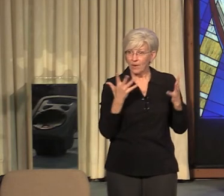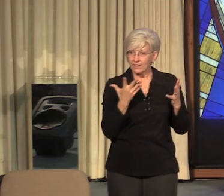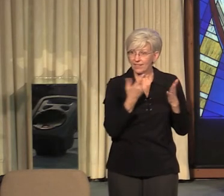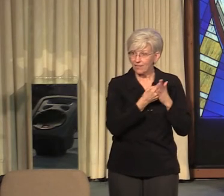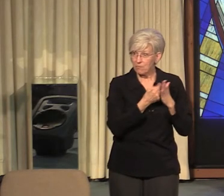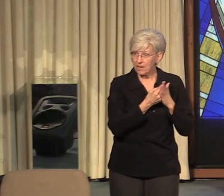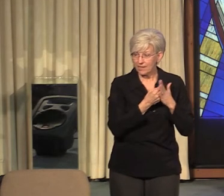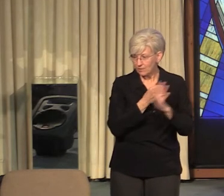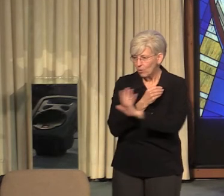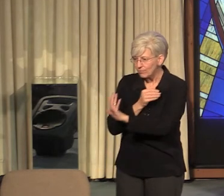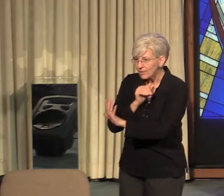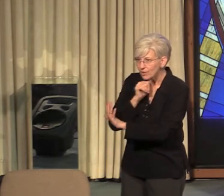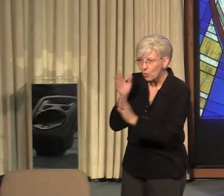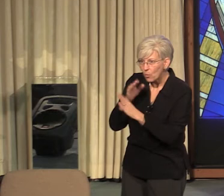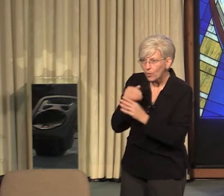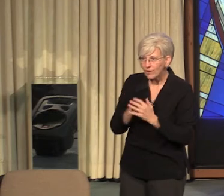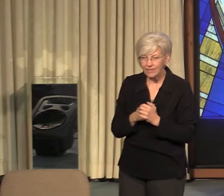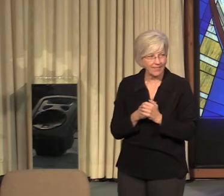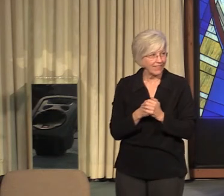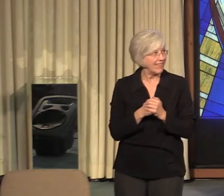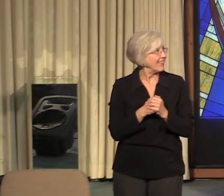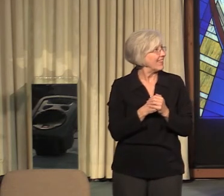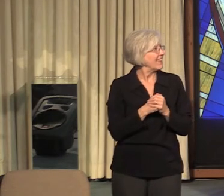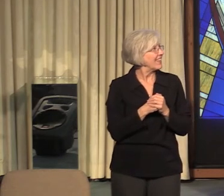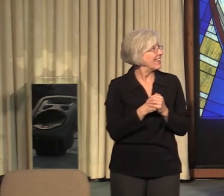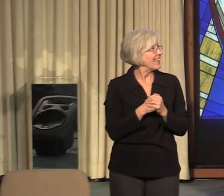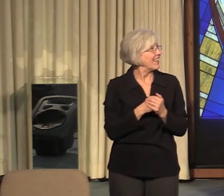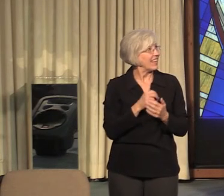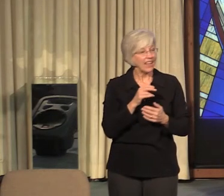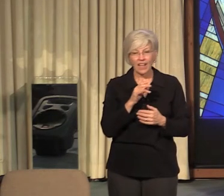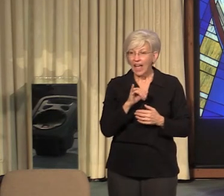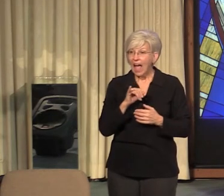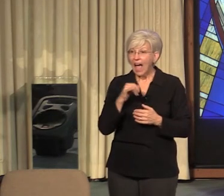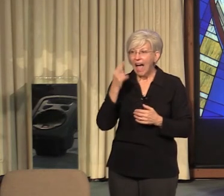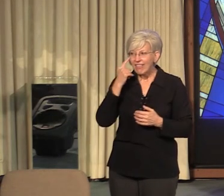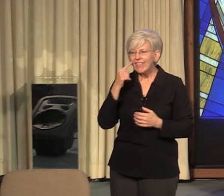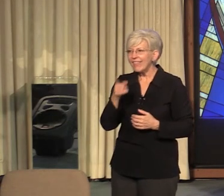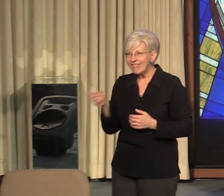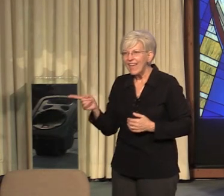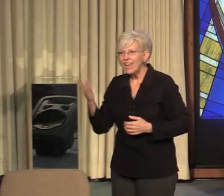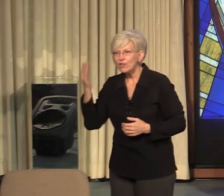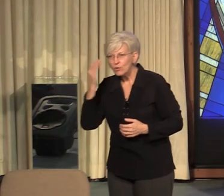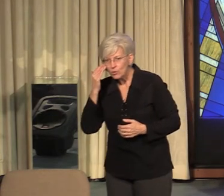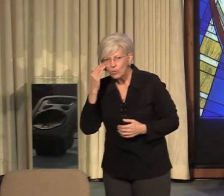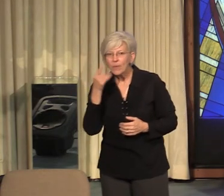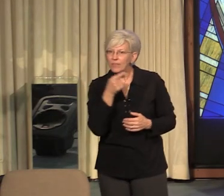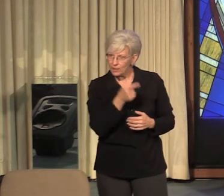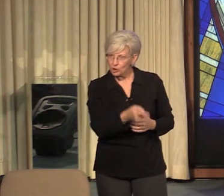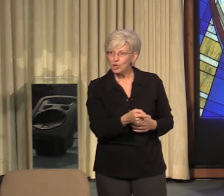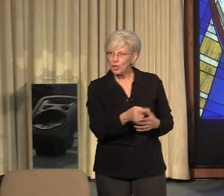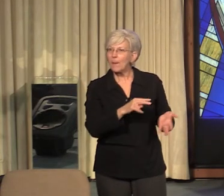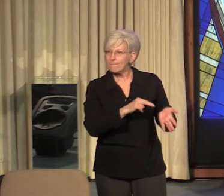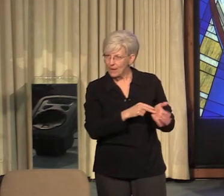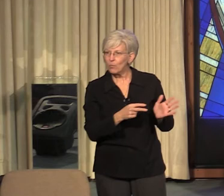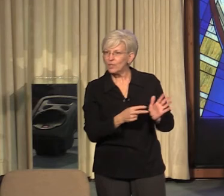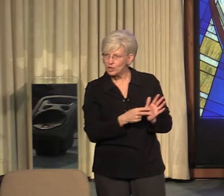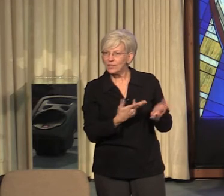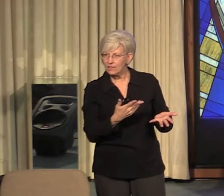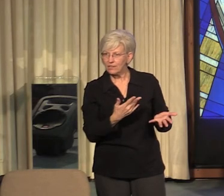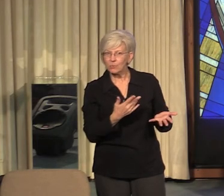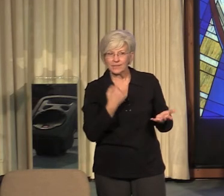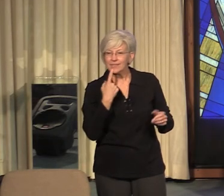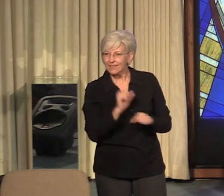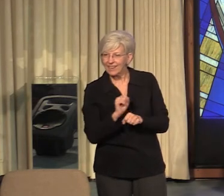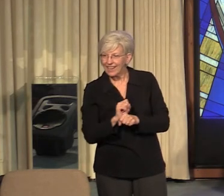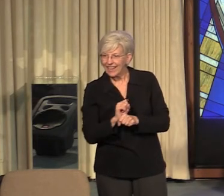I think they could tell that she meant what she said. even though her idea of a